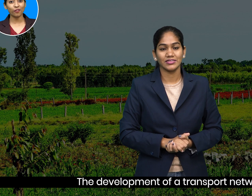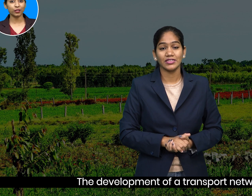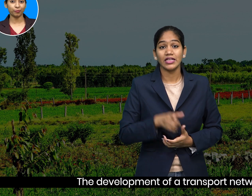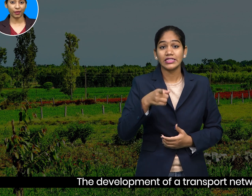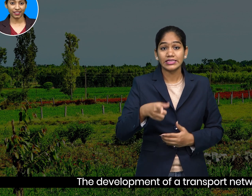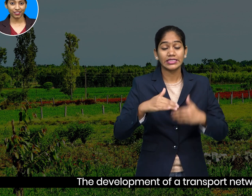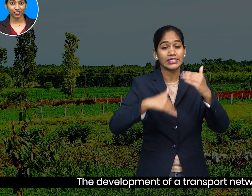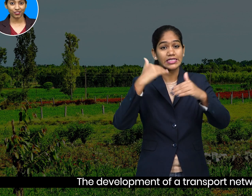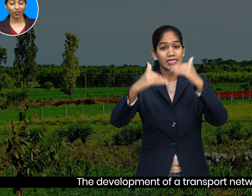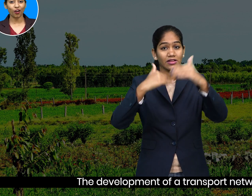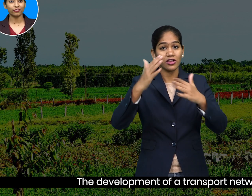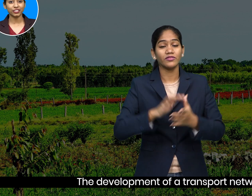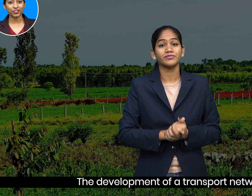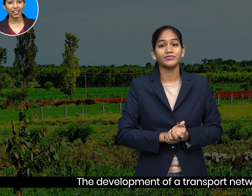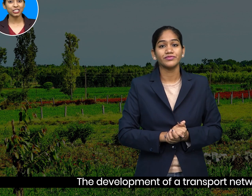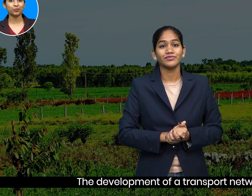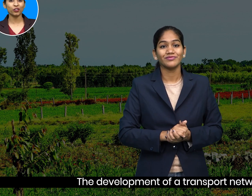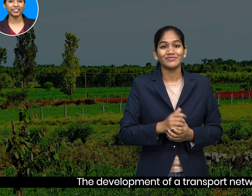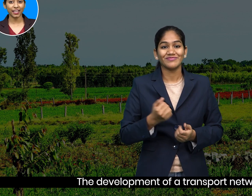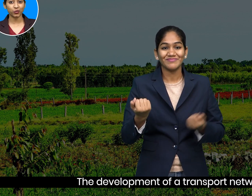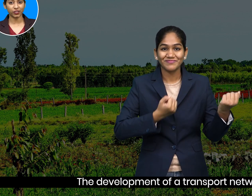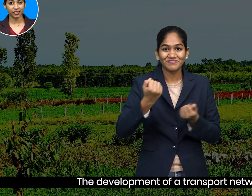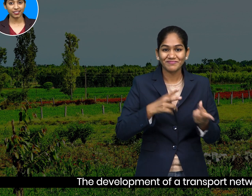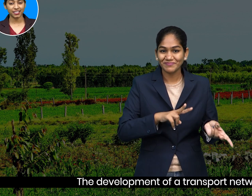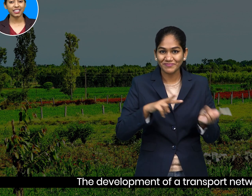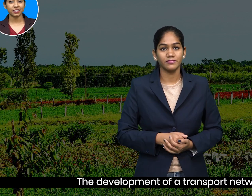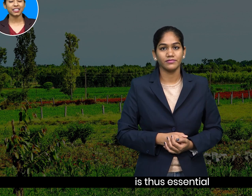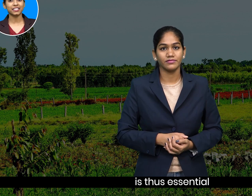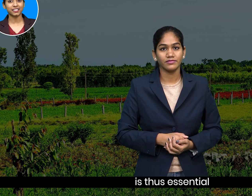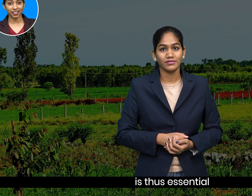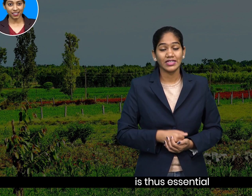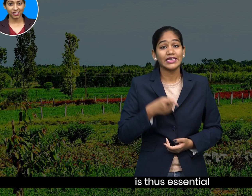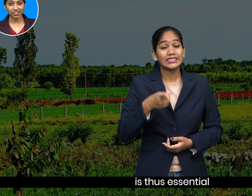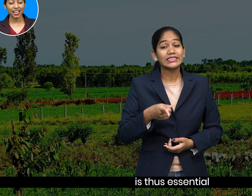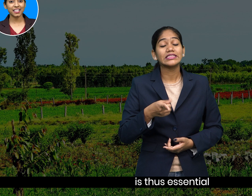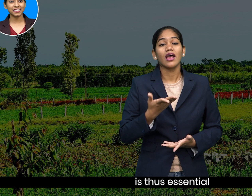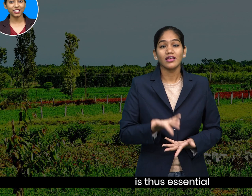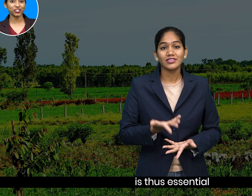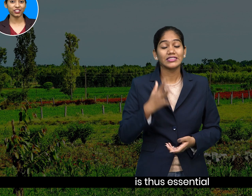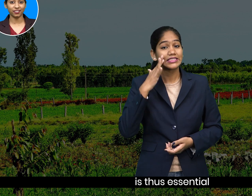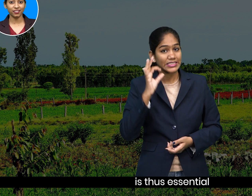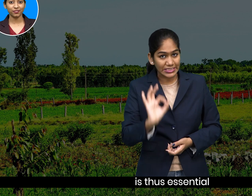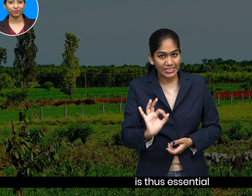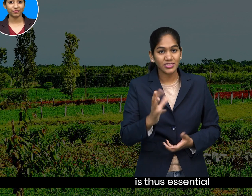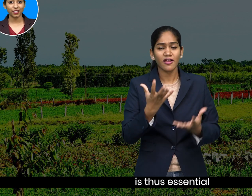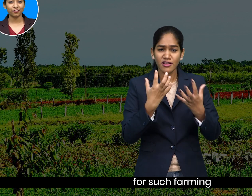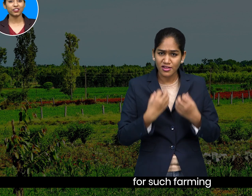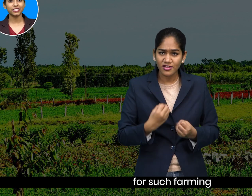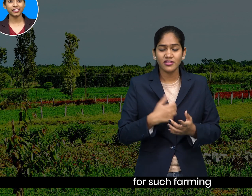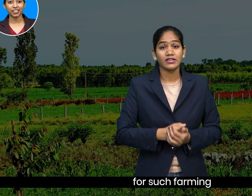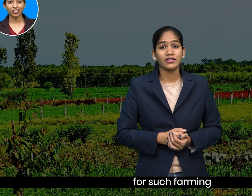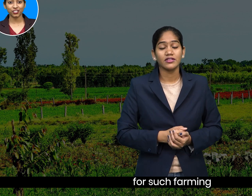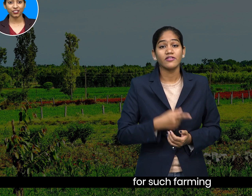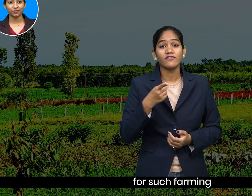The development of a transport network is thus essential